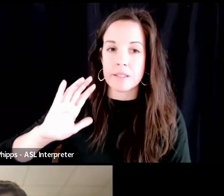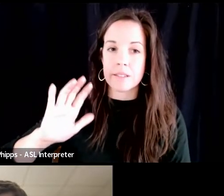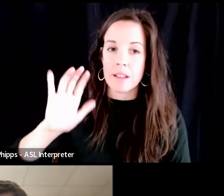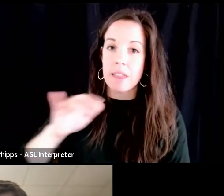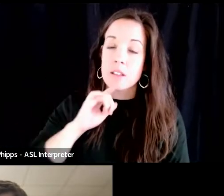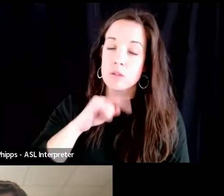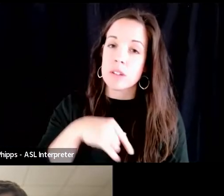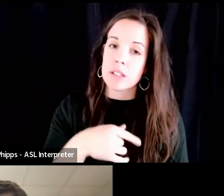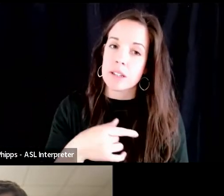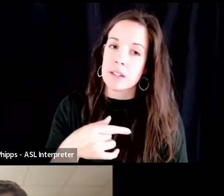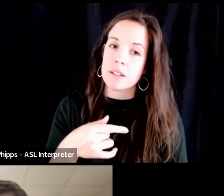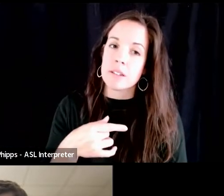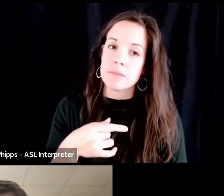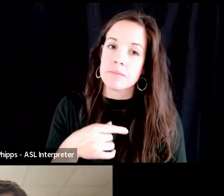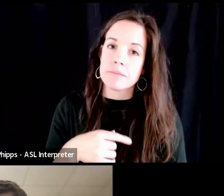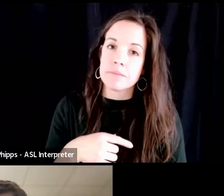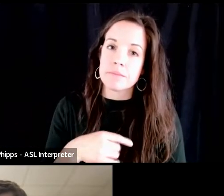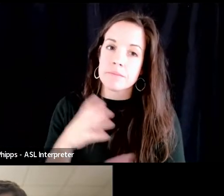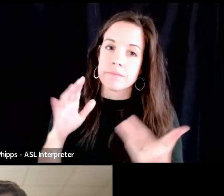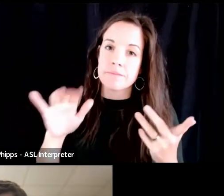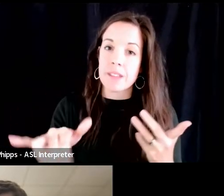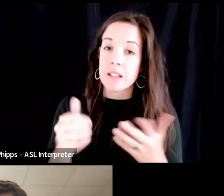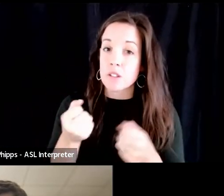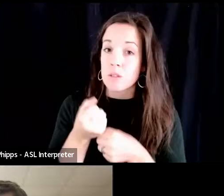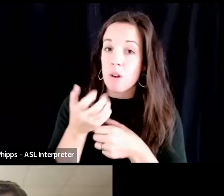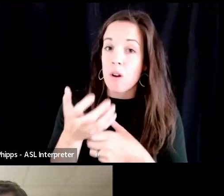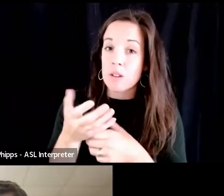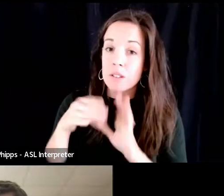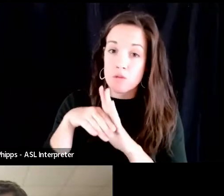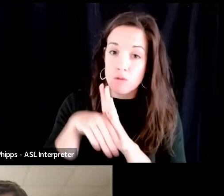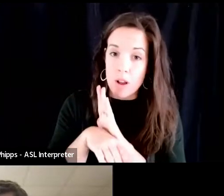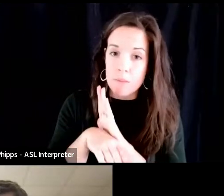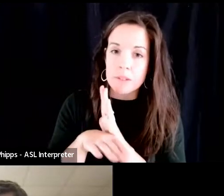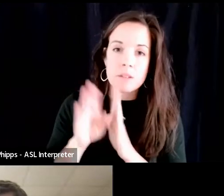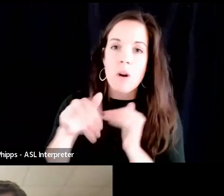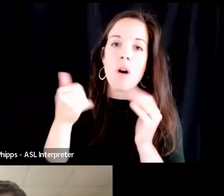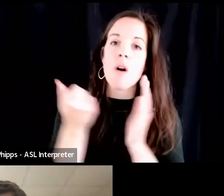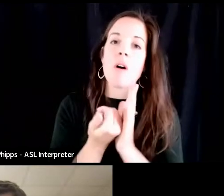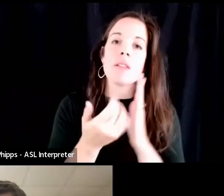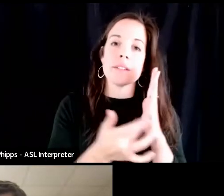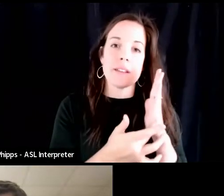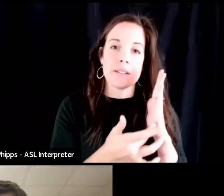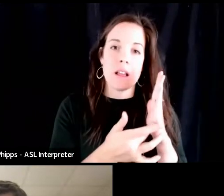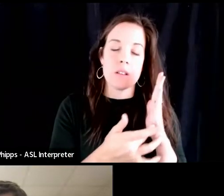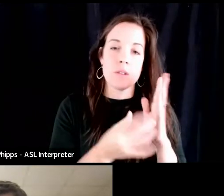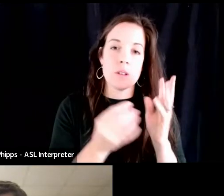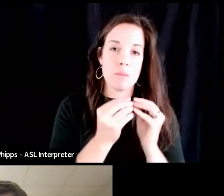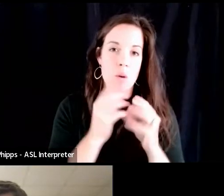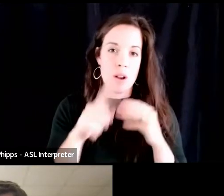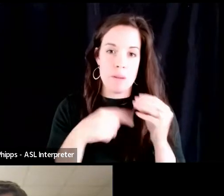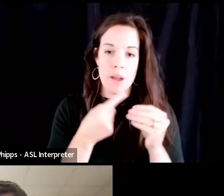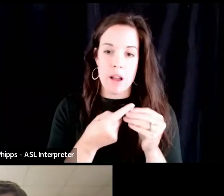really led to the drop. So all the technology was more about